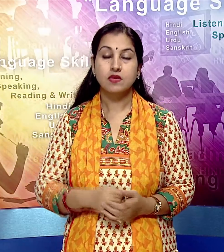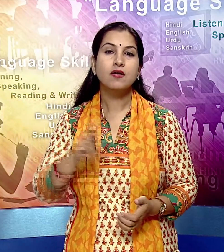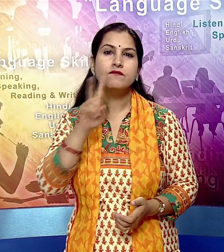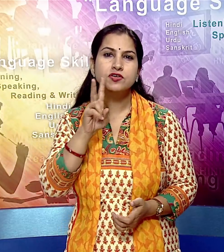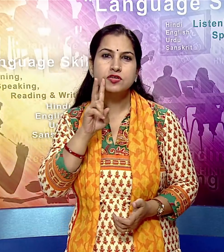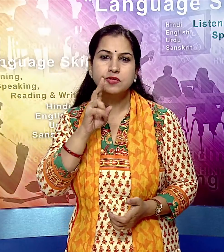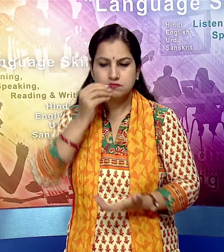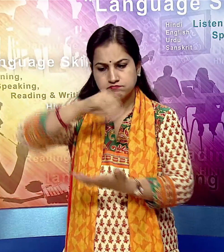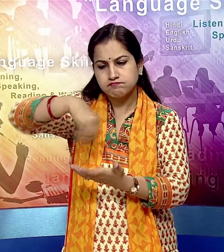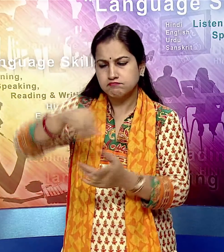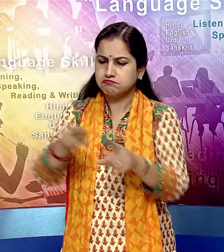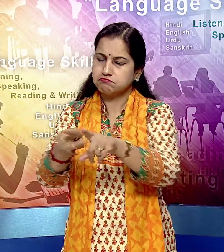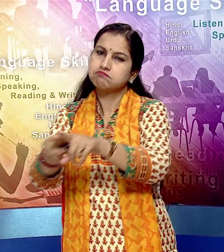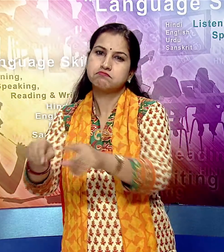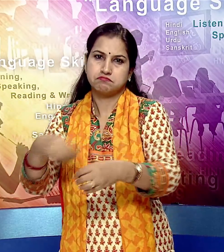vegetables, etc.